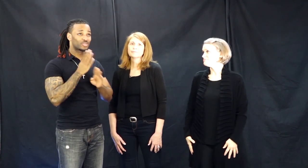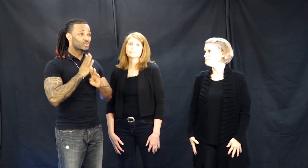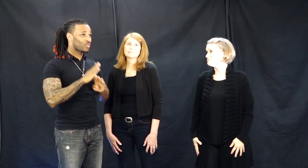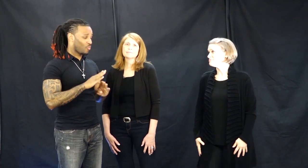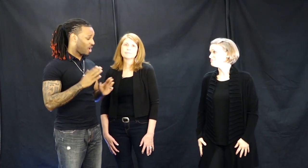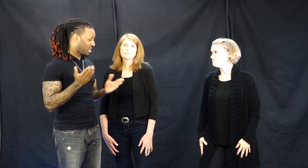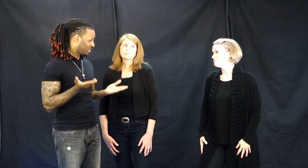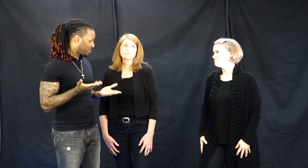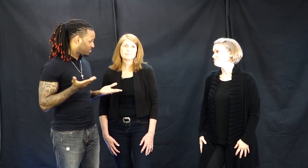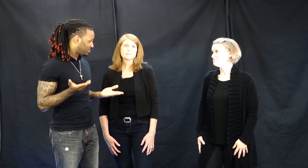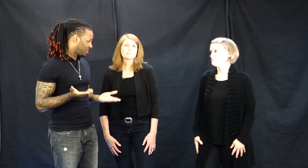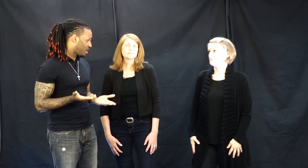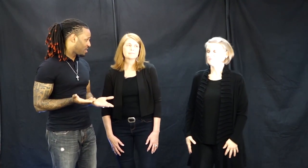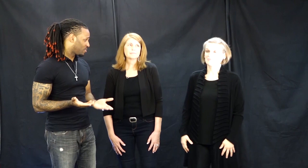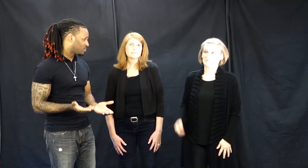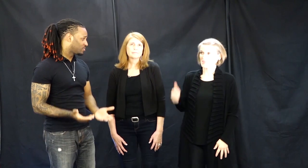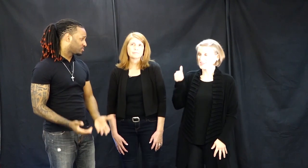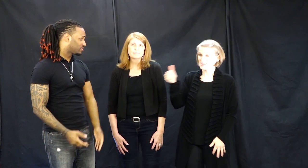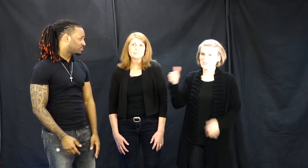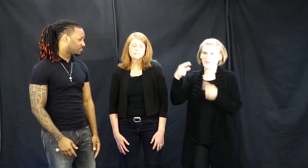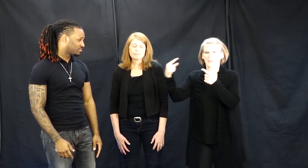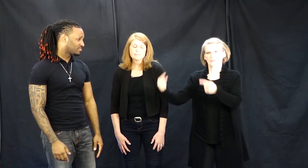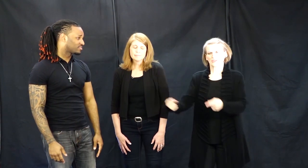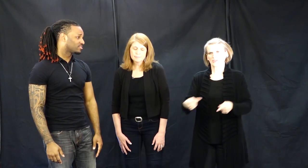It's quiet uptown. He is trying to do the